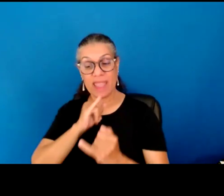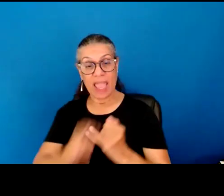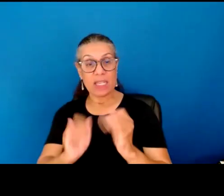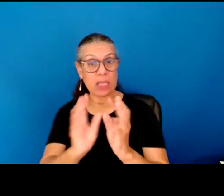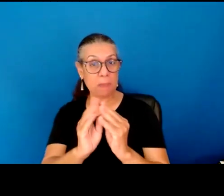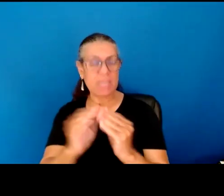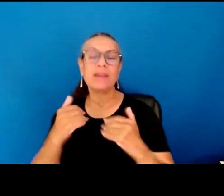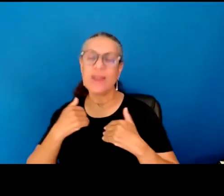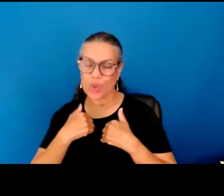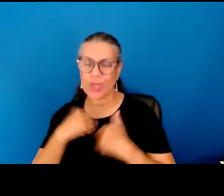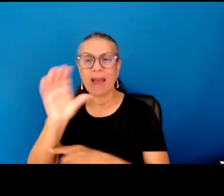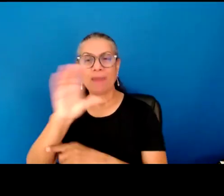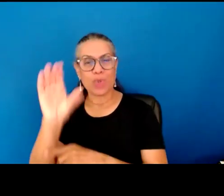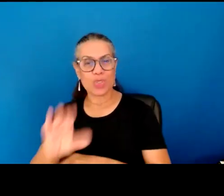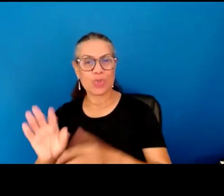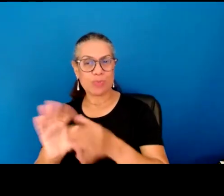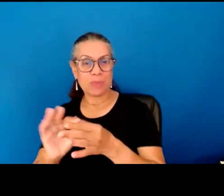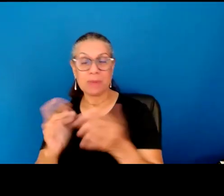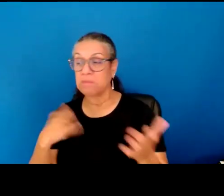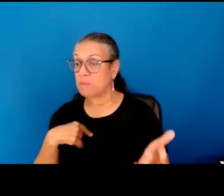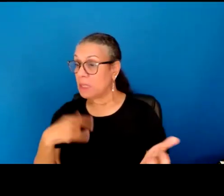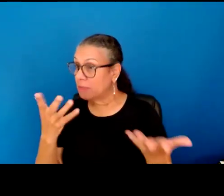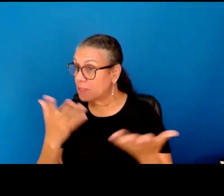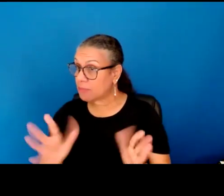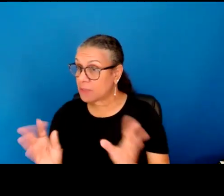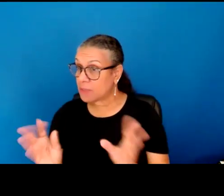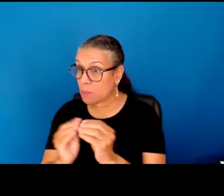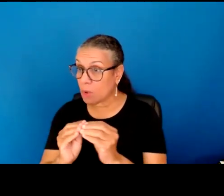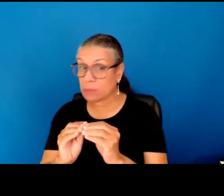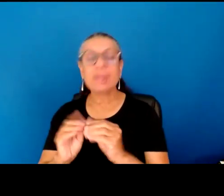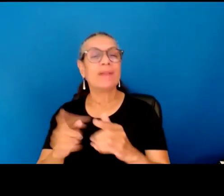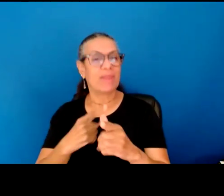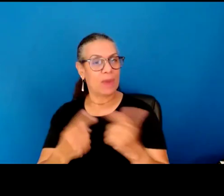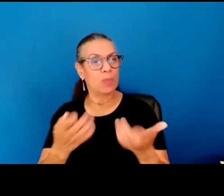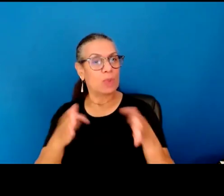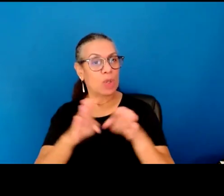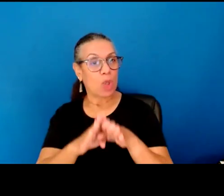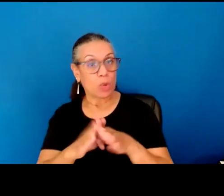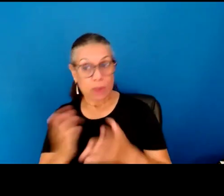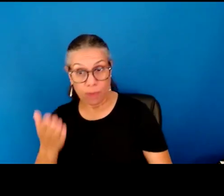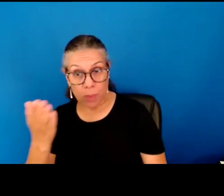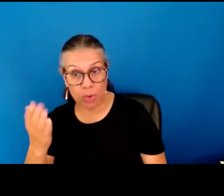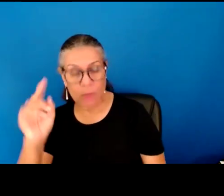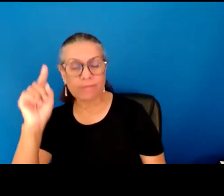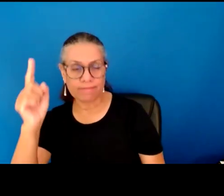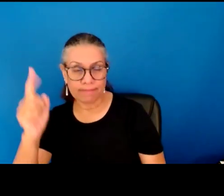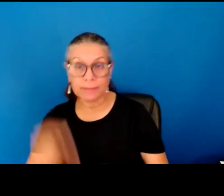If there is nothing further, I'll entertain a motion to adjourn the meeting. Is there a motion? Thank you. Is there a